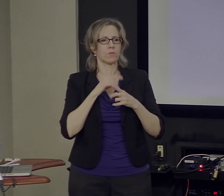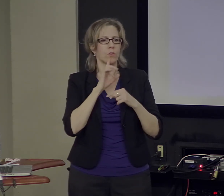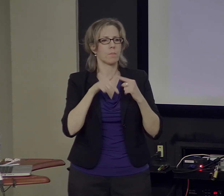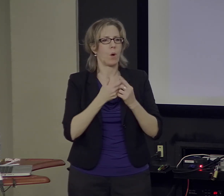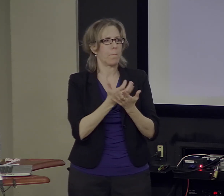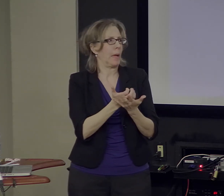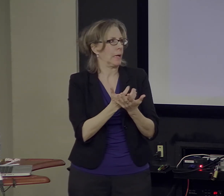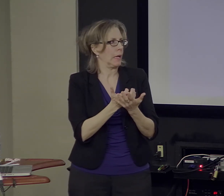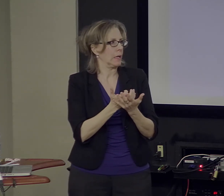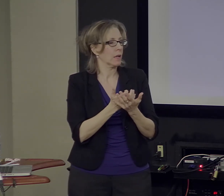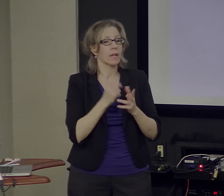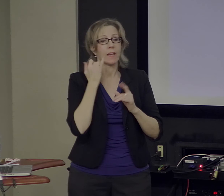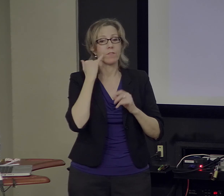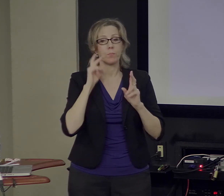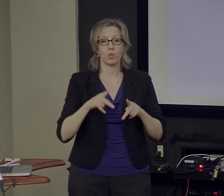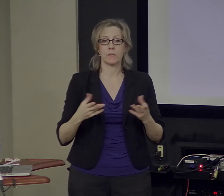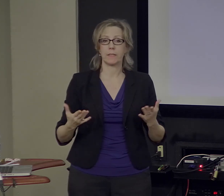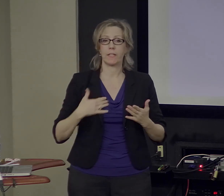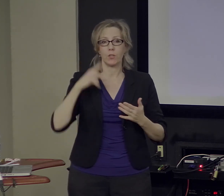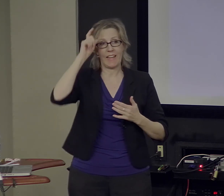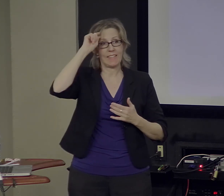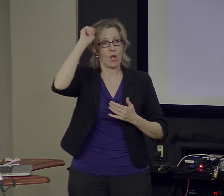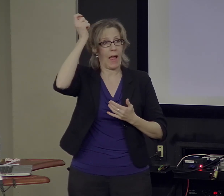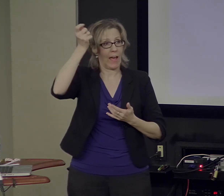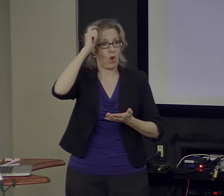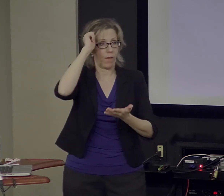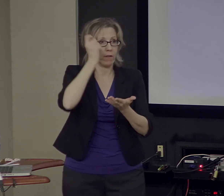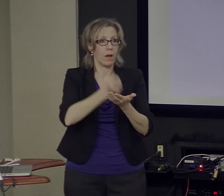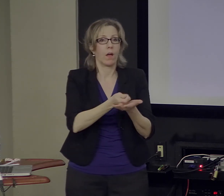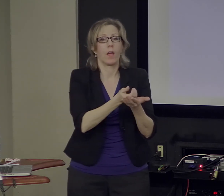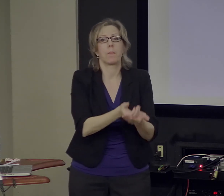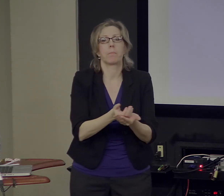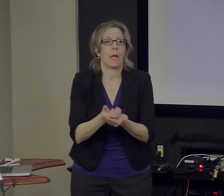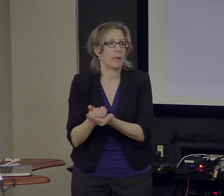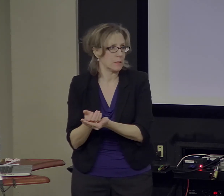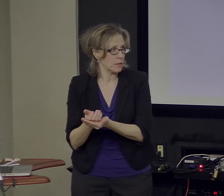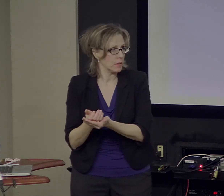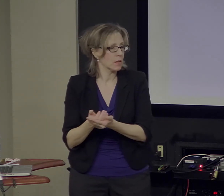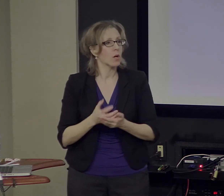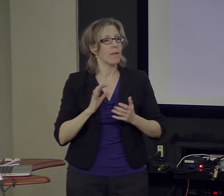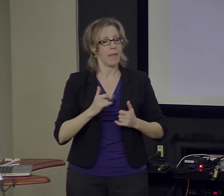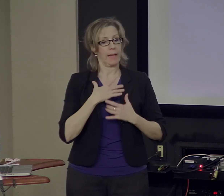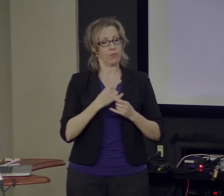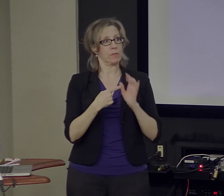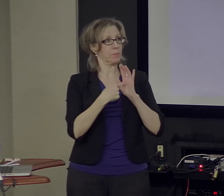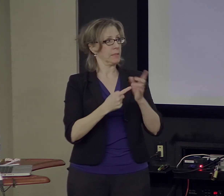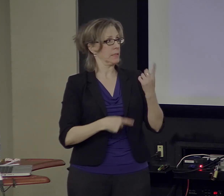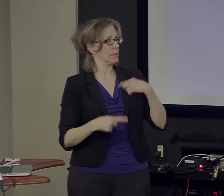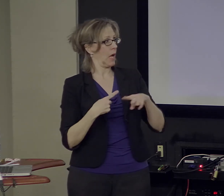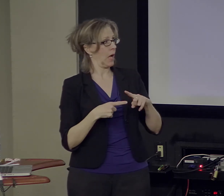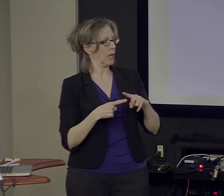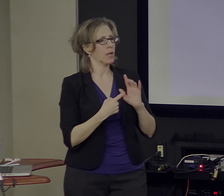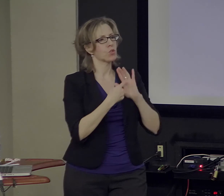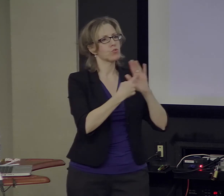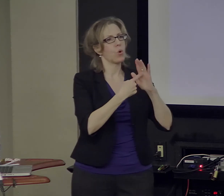for myself as an American, I may talk about begging in this sense, while another person may take off a hat to represent